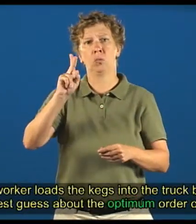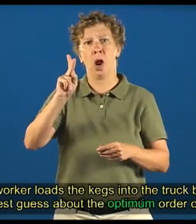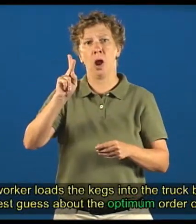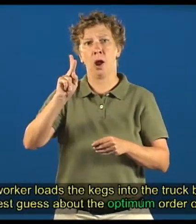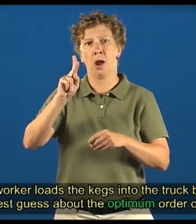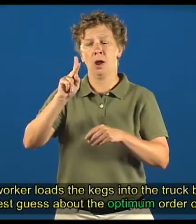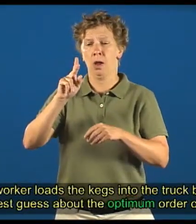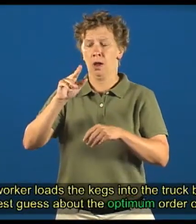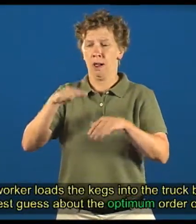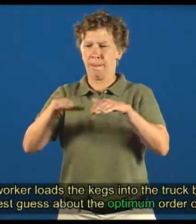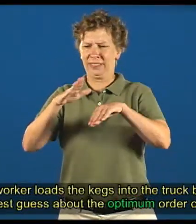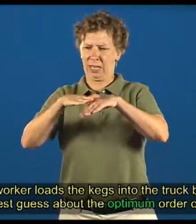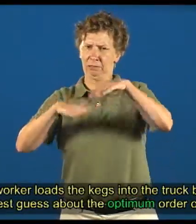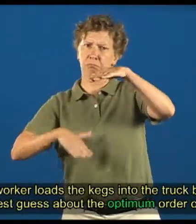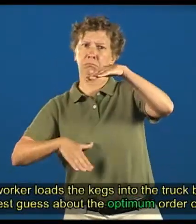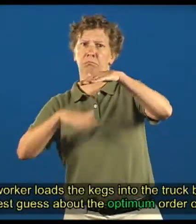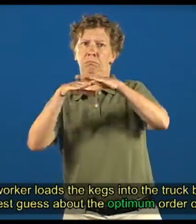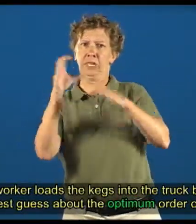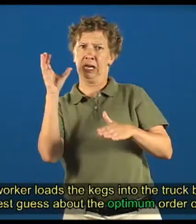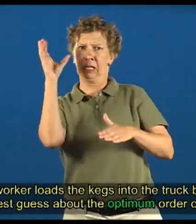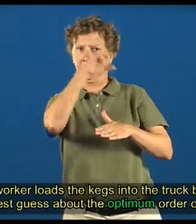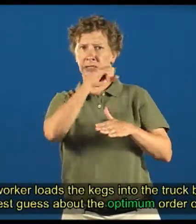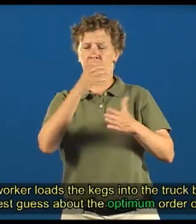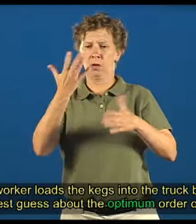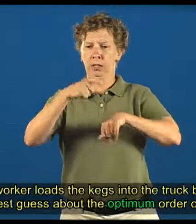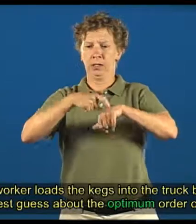his best guess about the optimum order of delivery.